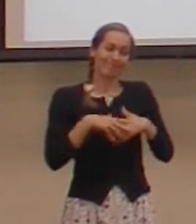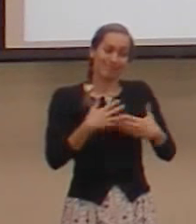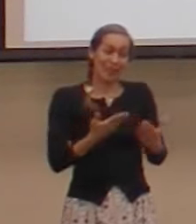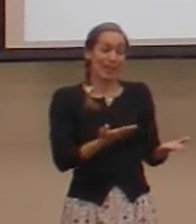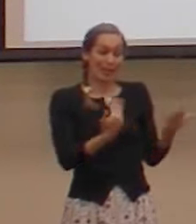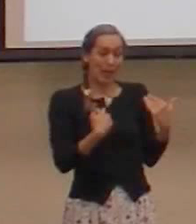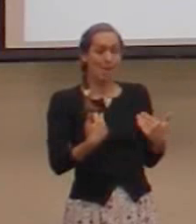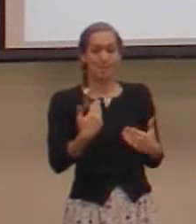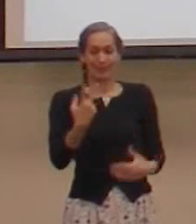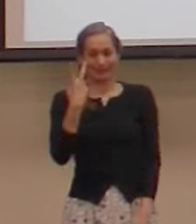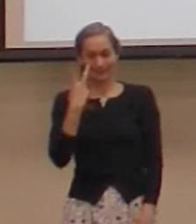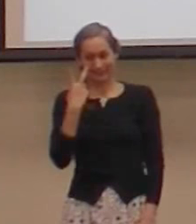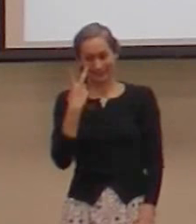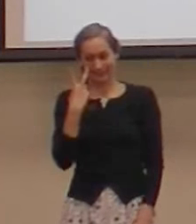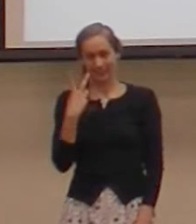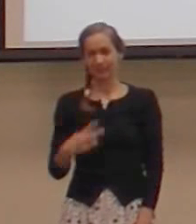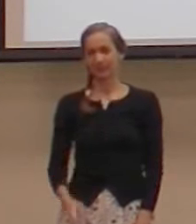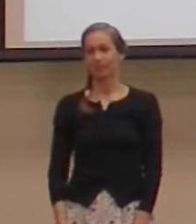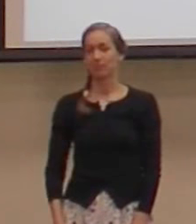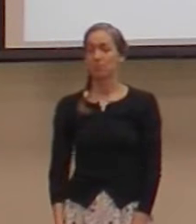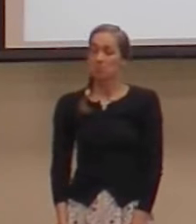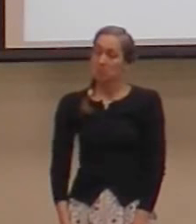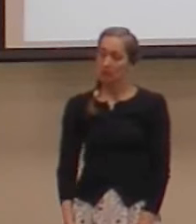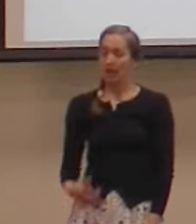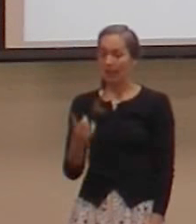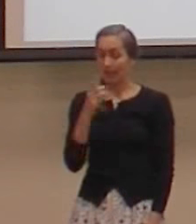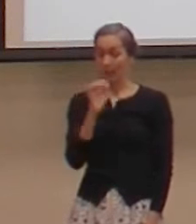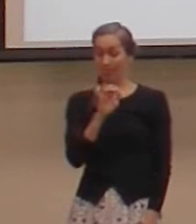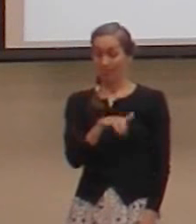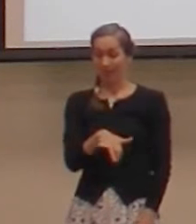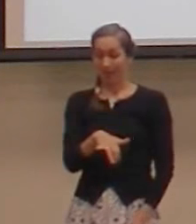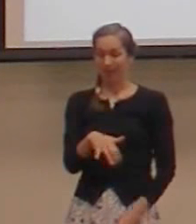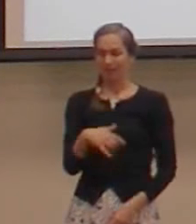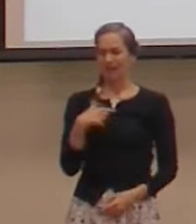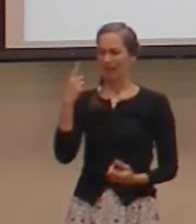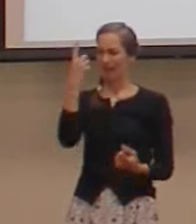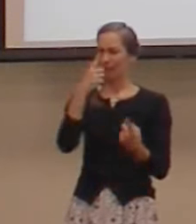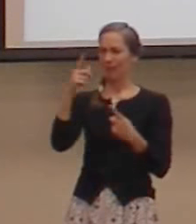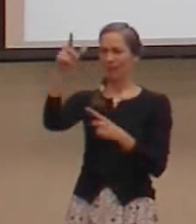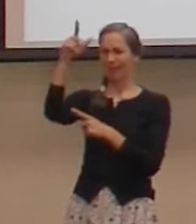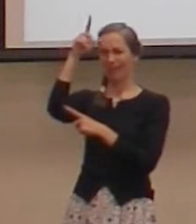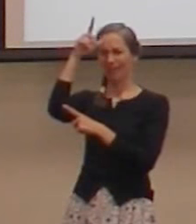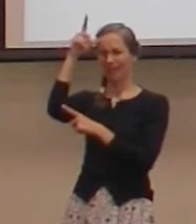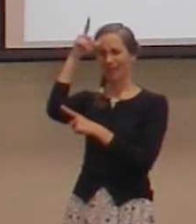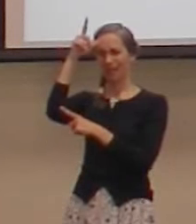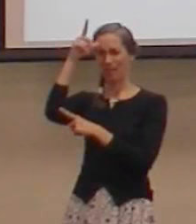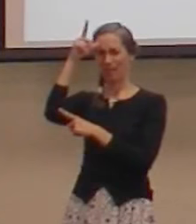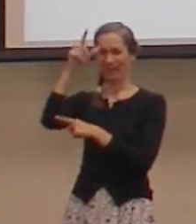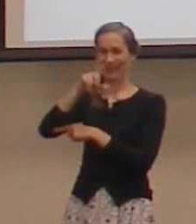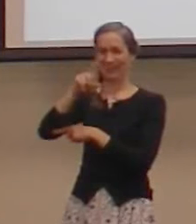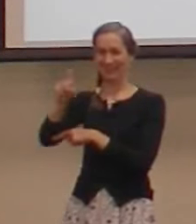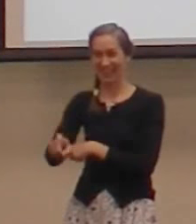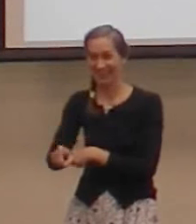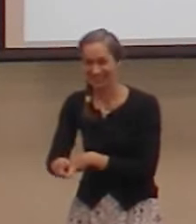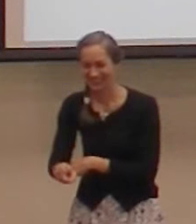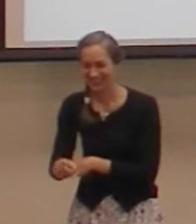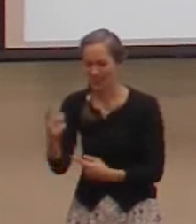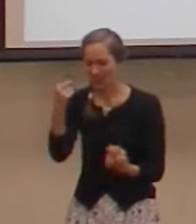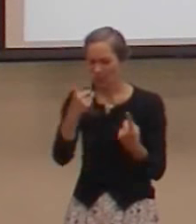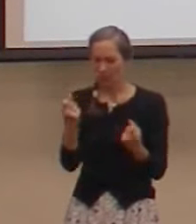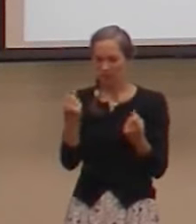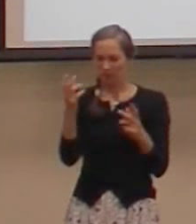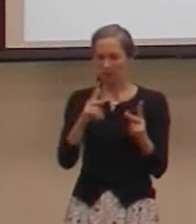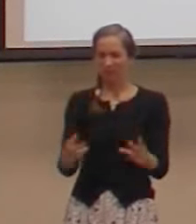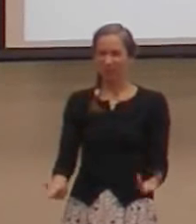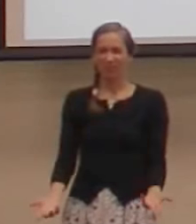and see." And I think about that whenever I think about Lubbock, Texas. And I wonder how many people are like,